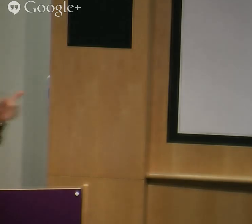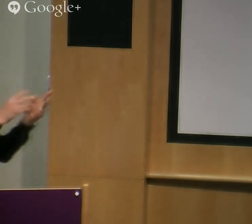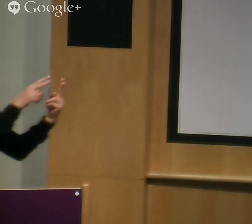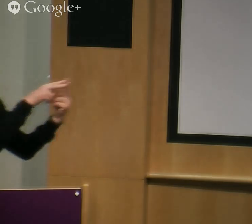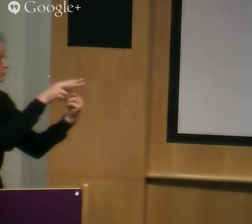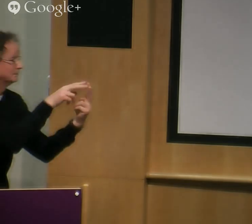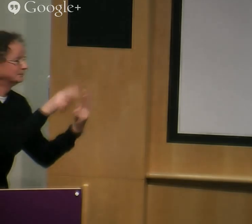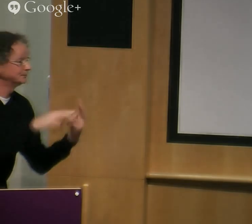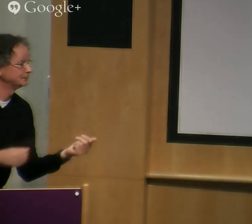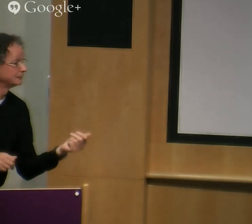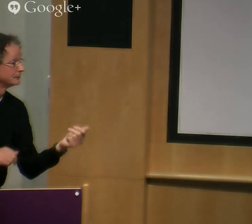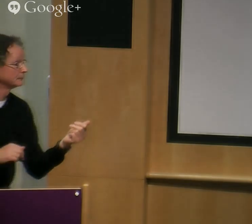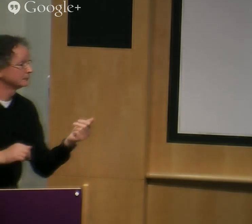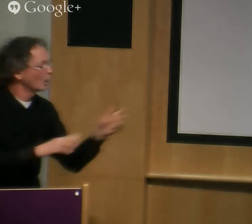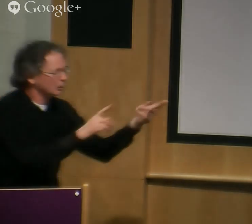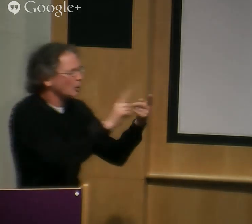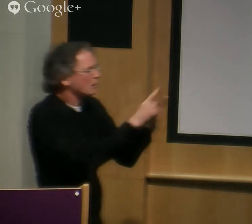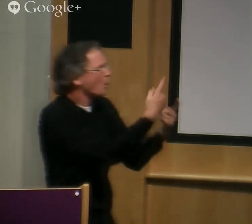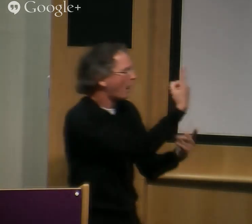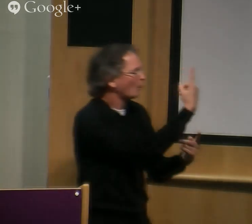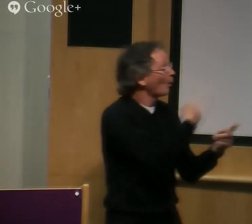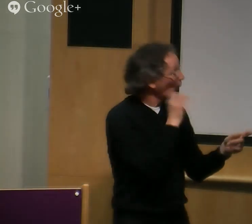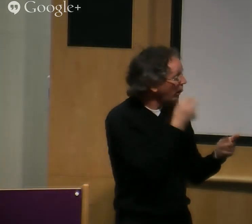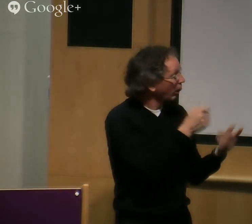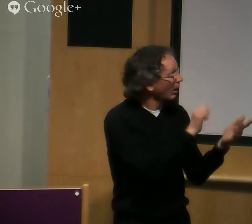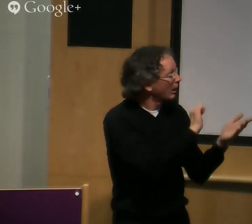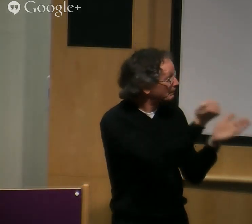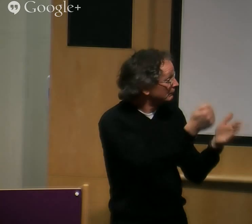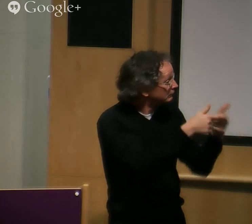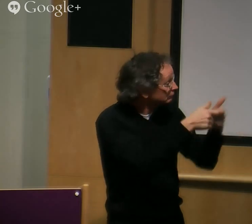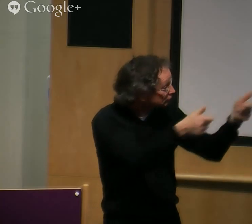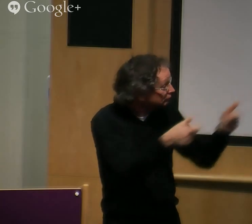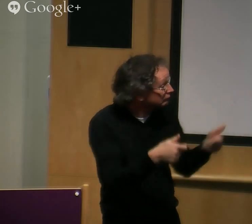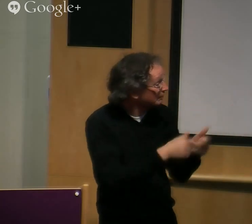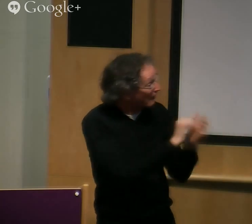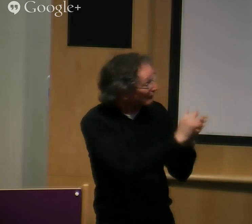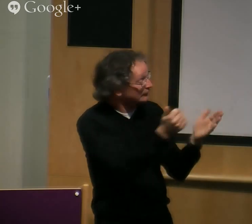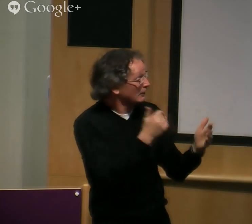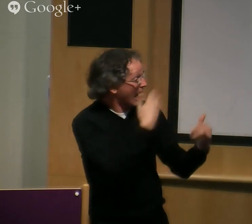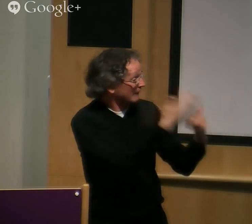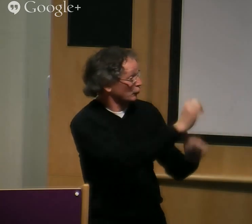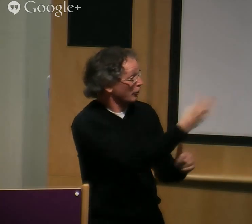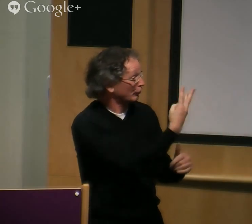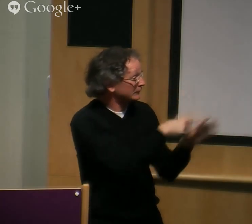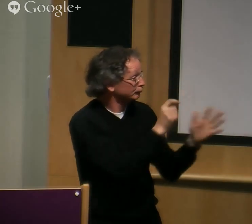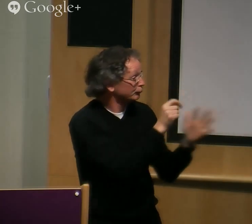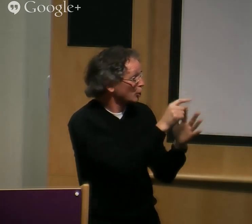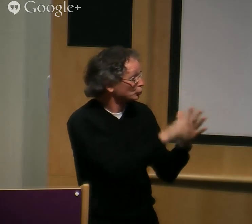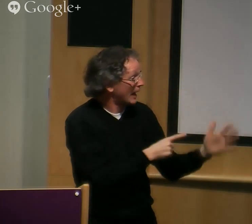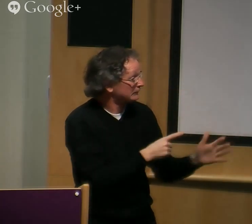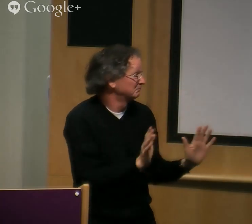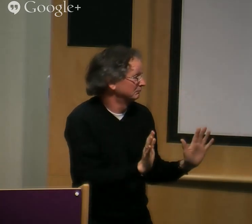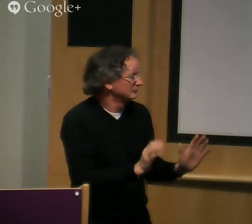So that's my, I've got two questions there. That's my first question. Will you publish your findings at the end of the 3-year